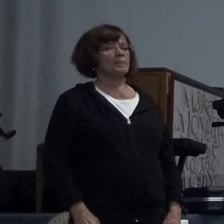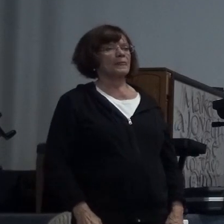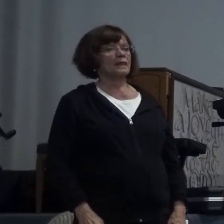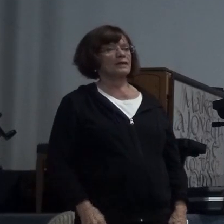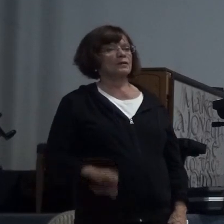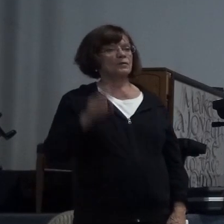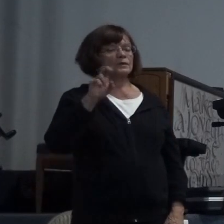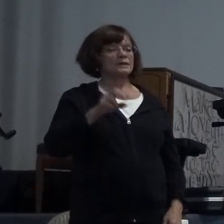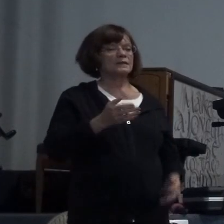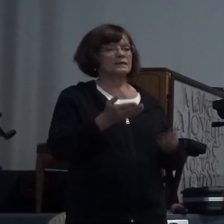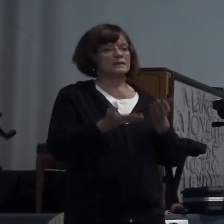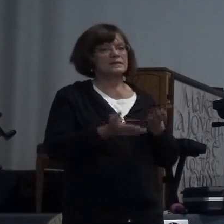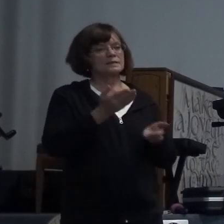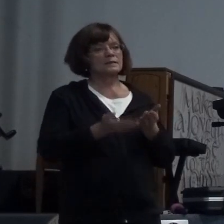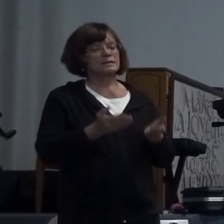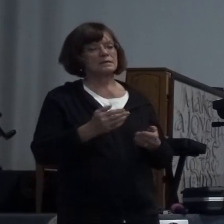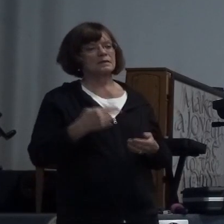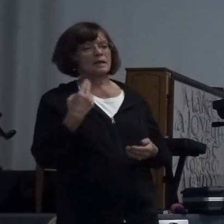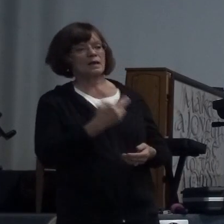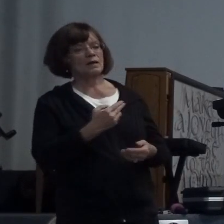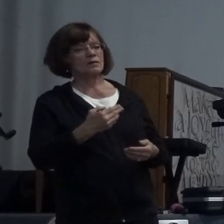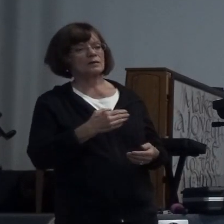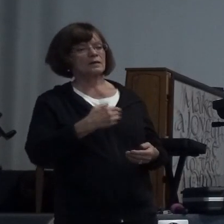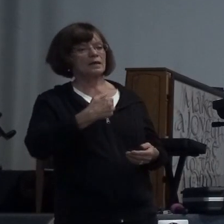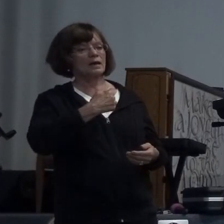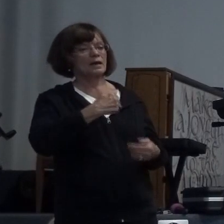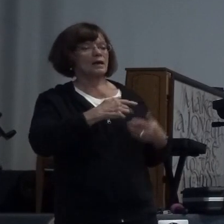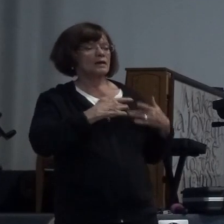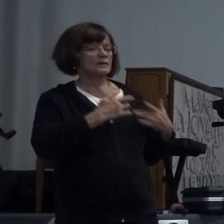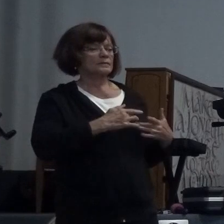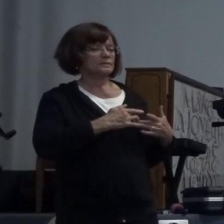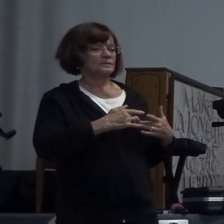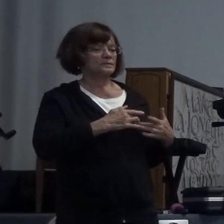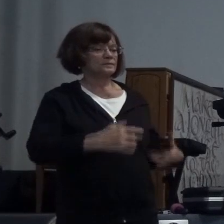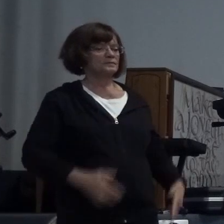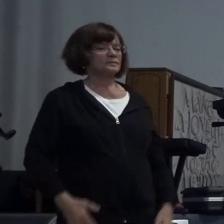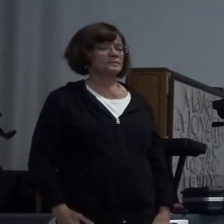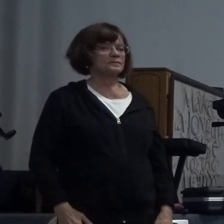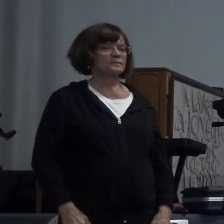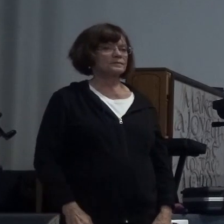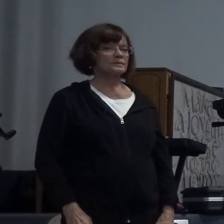And then we need to consider our own heart when someone sins against us. No.